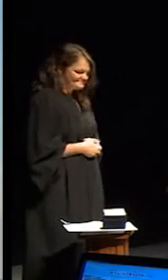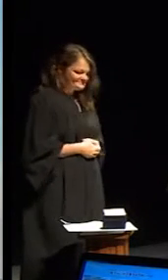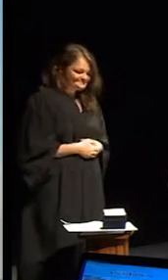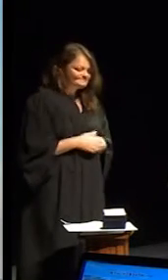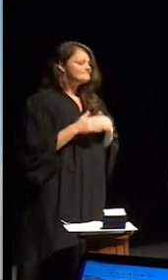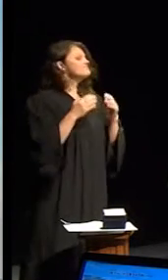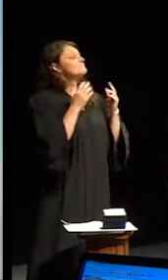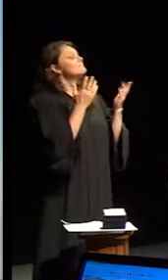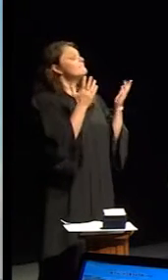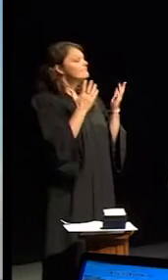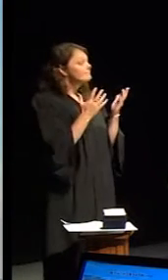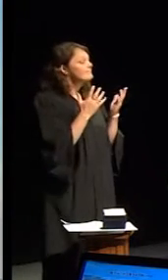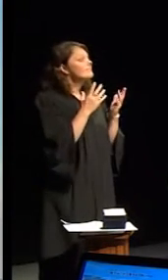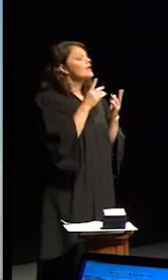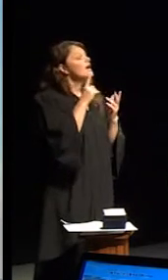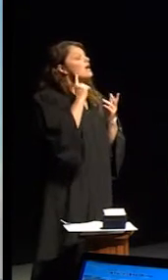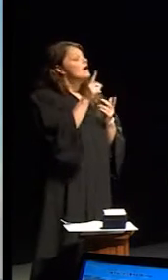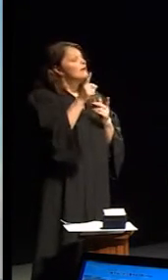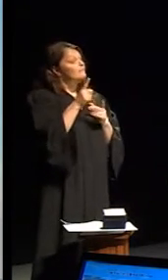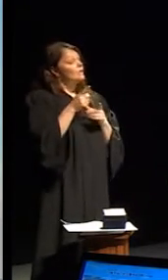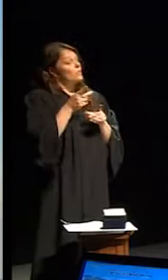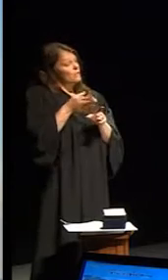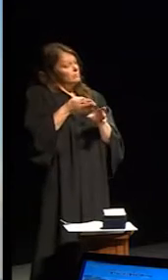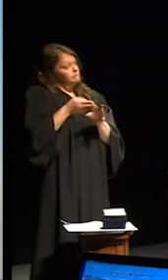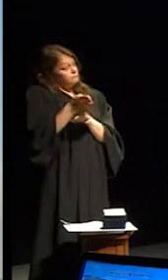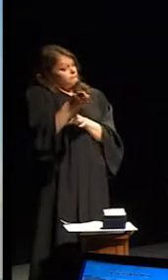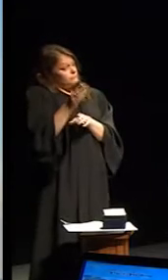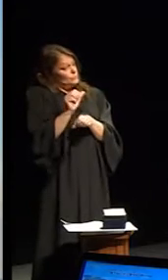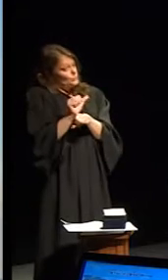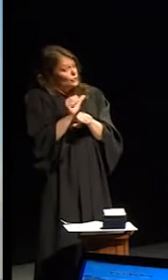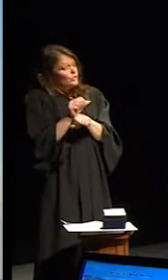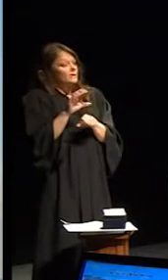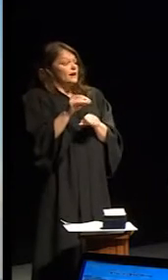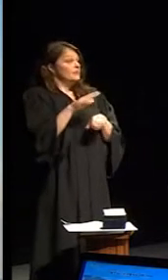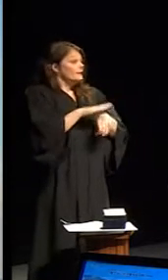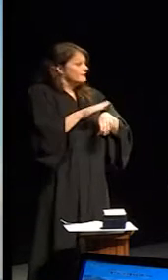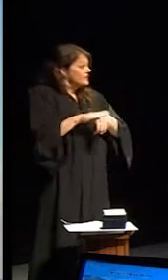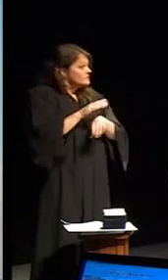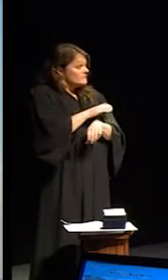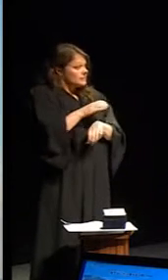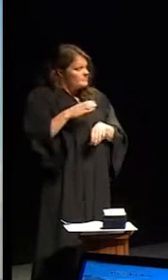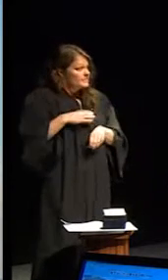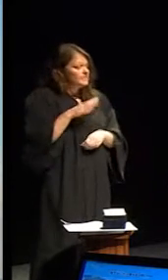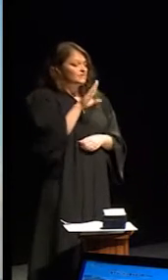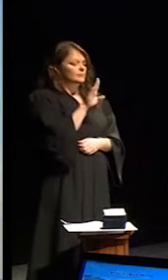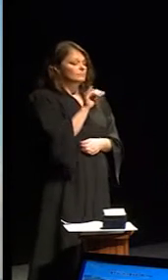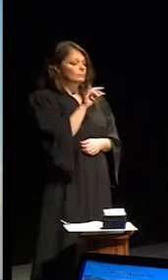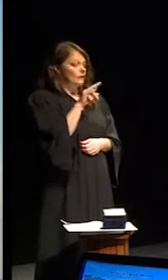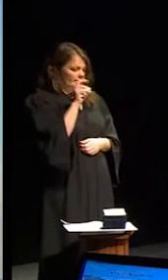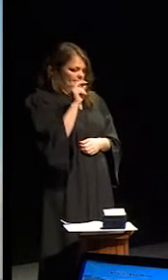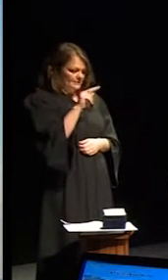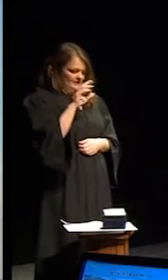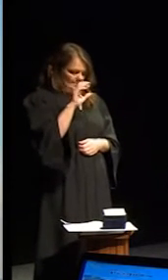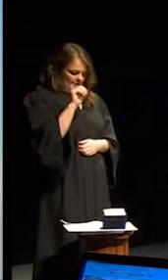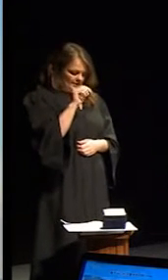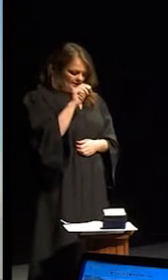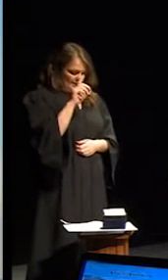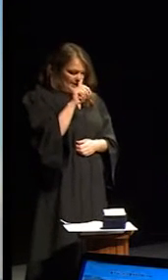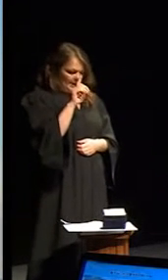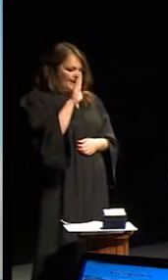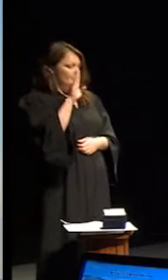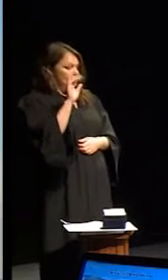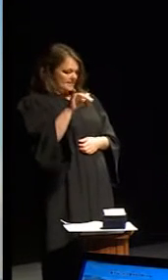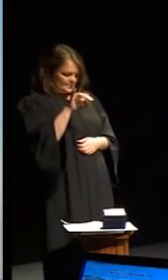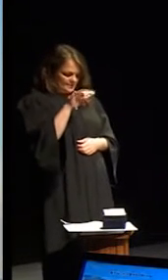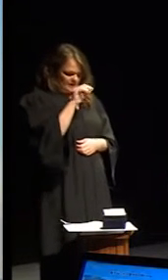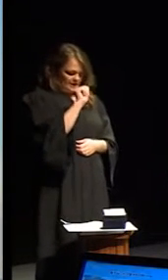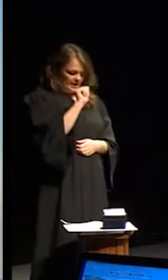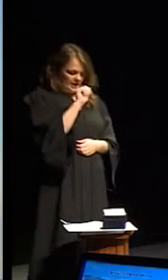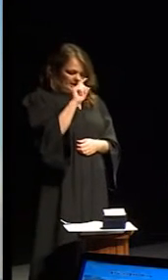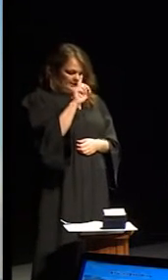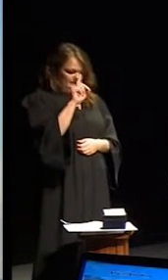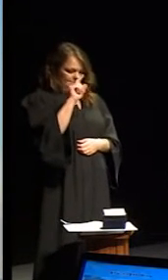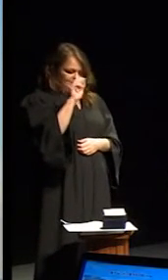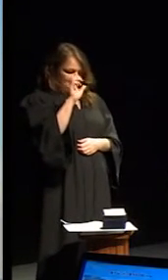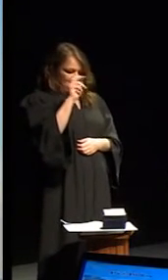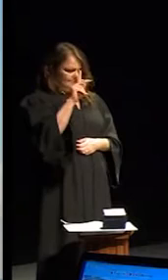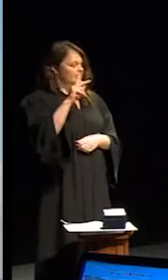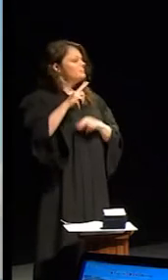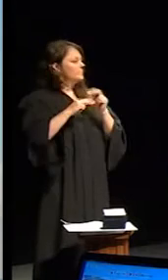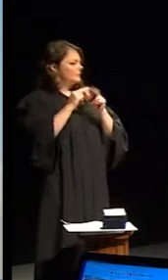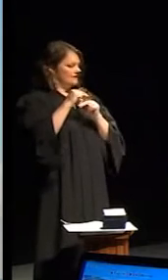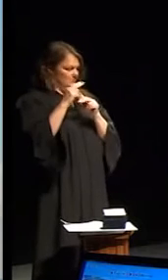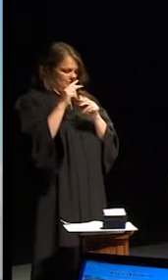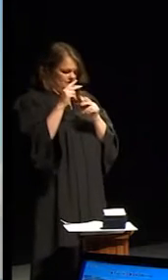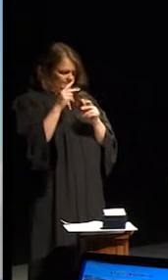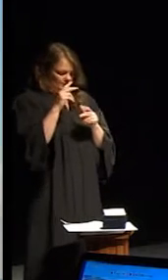From our industry partners and program advisory committees, Brian Abbey, AdTech Building Consultants, Joanne